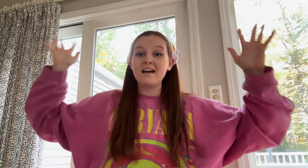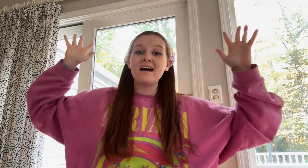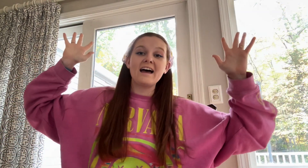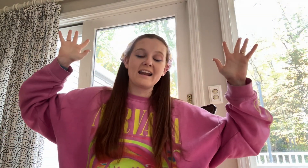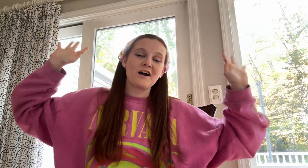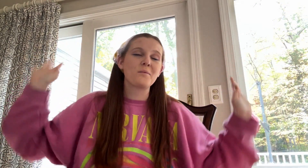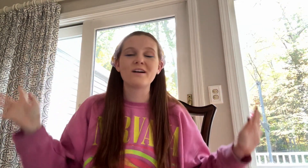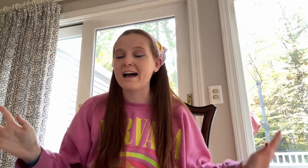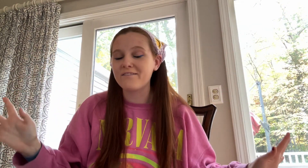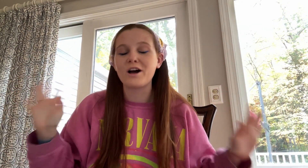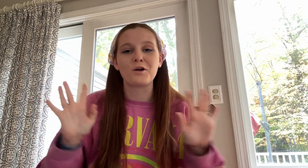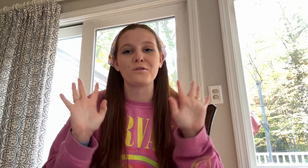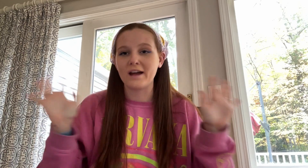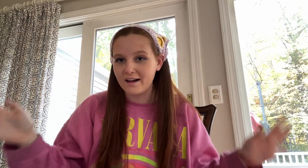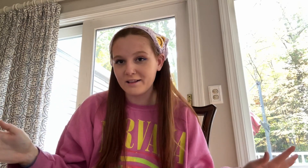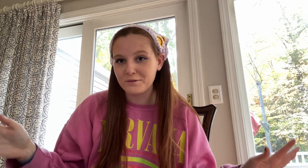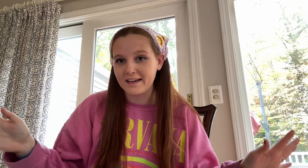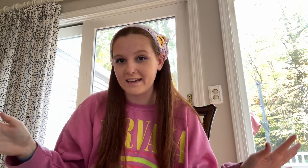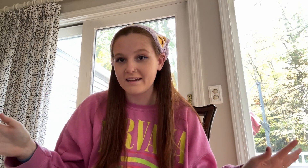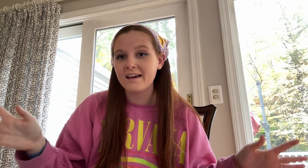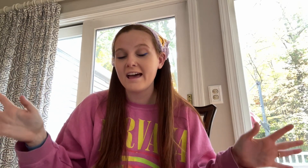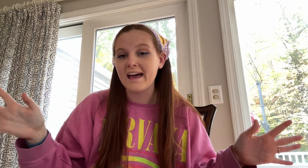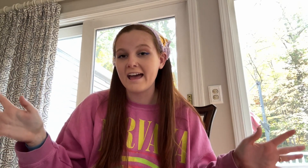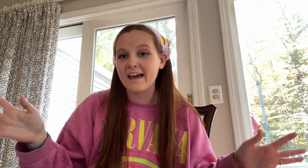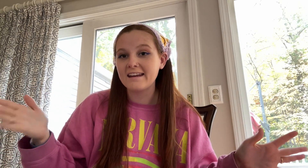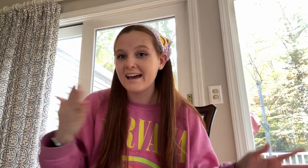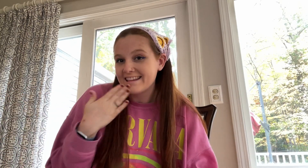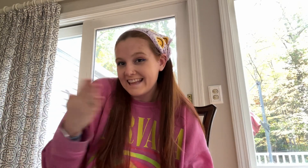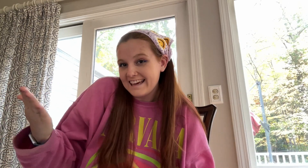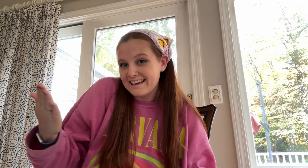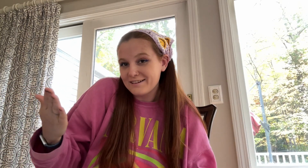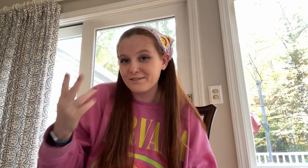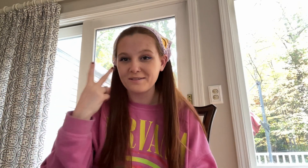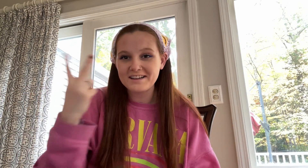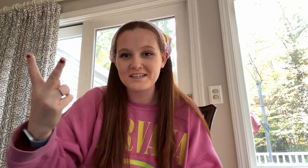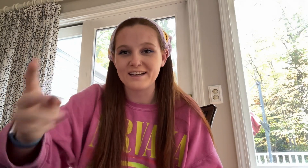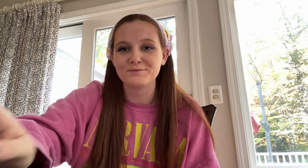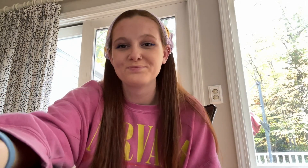and I hope you have a great Halloween. And yeah, thank you for watching.